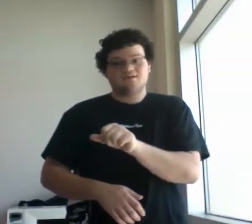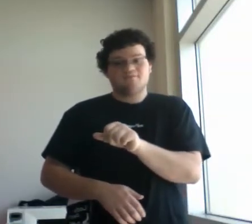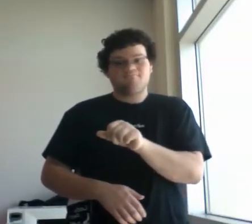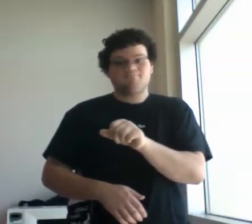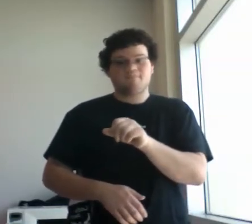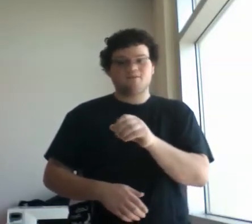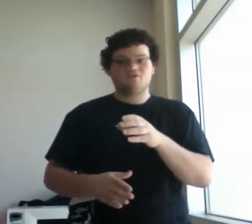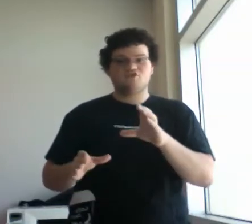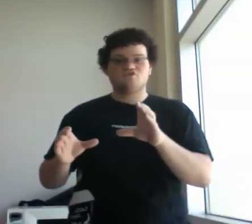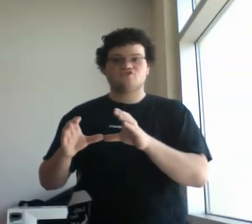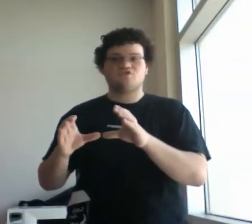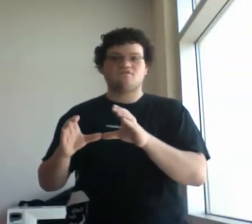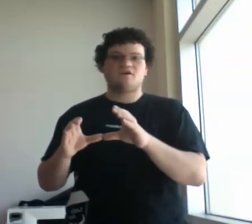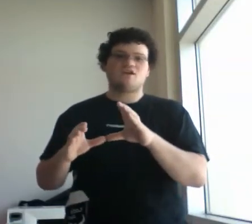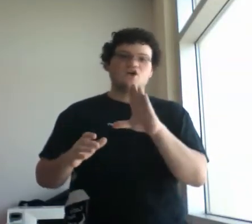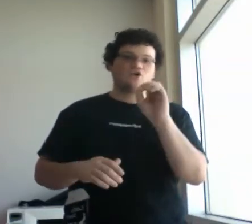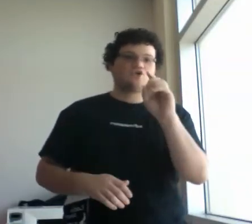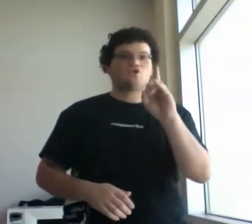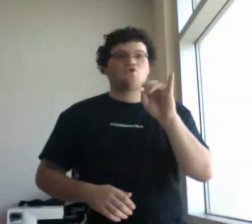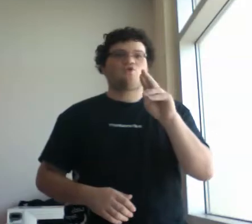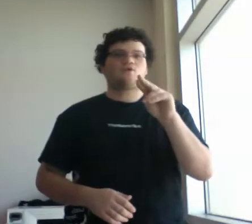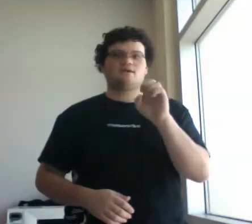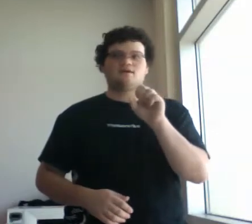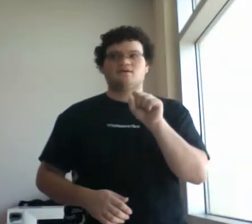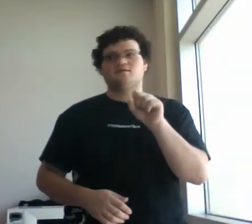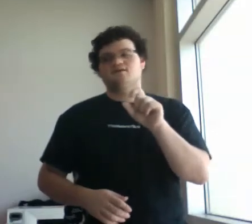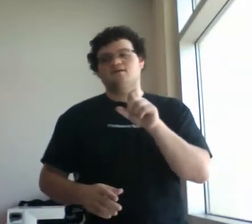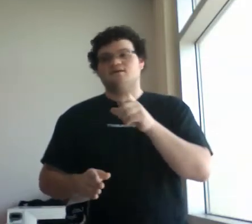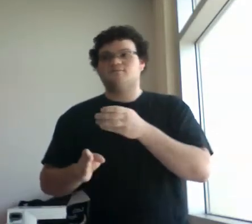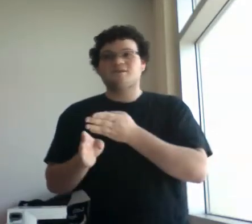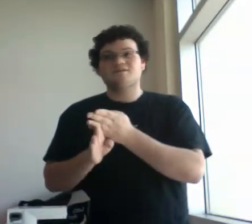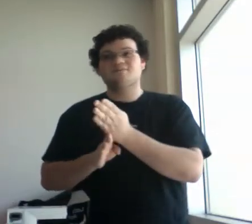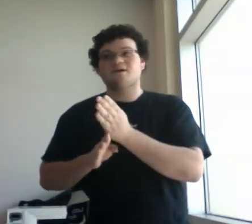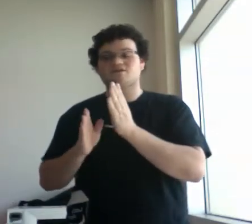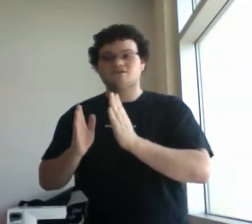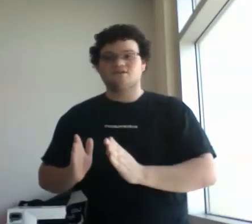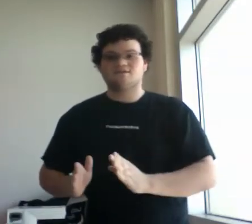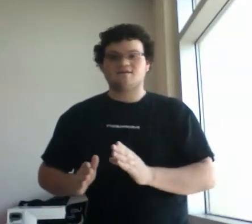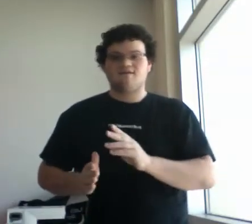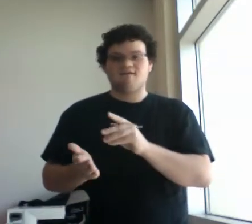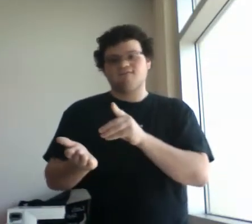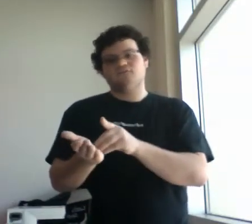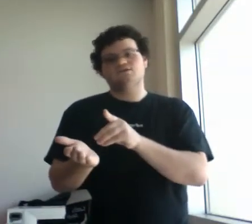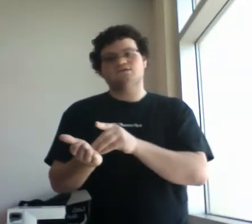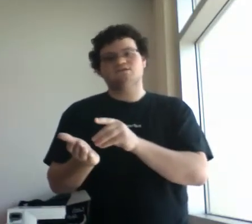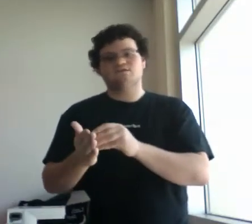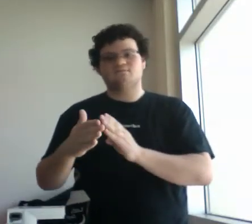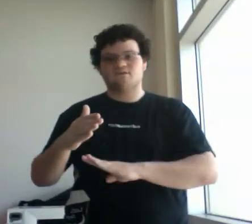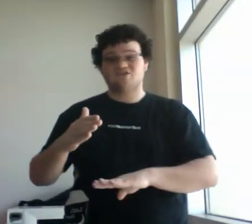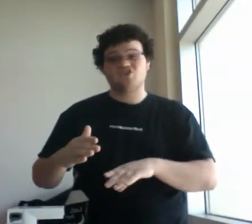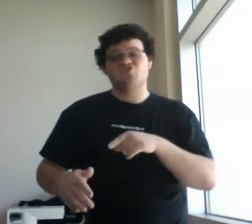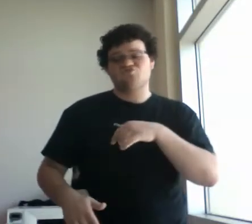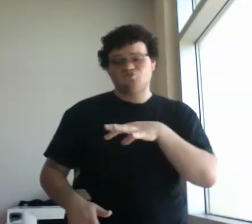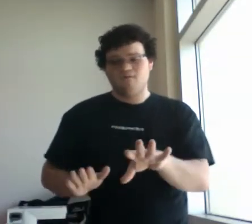Coding Specialist physician-based, and you'll find that with that credential you're doing outpatient coding,